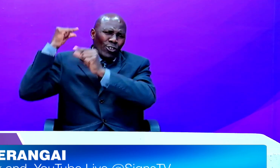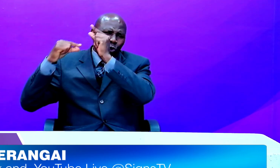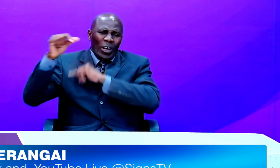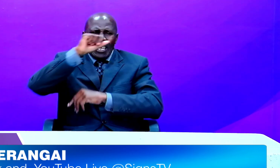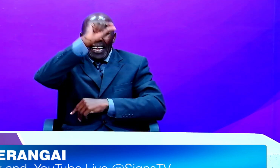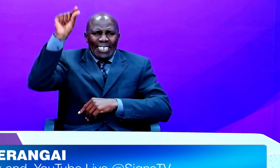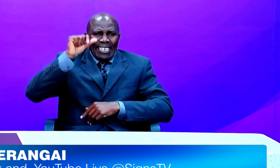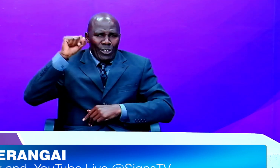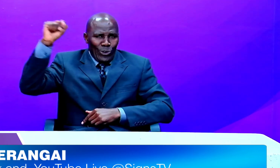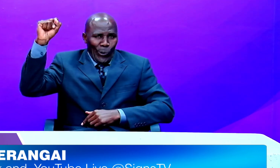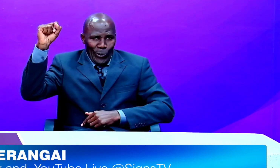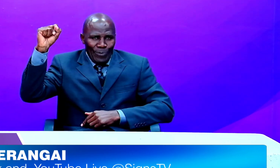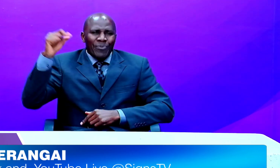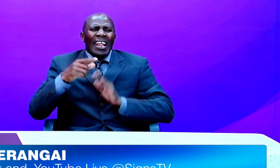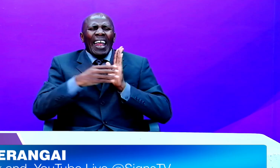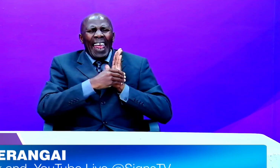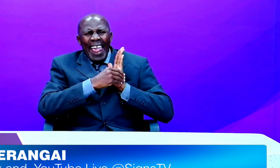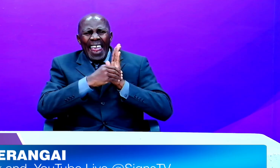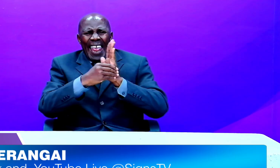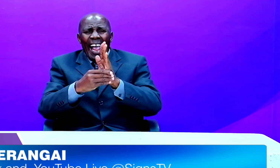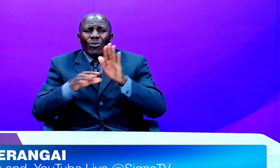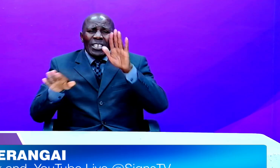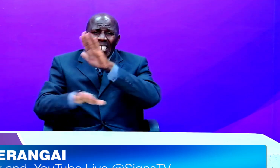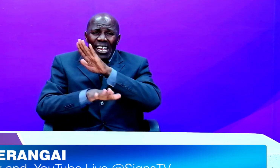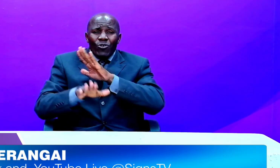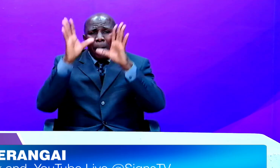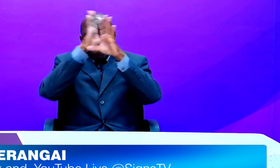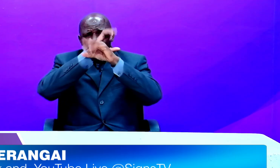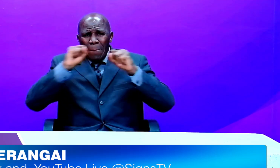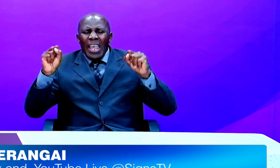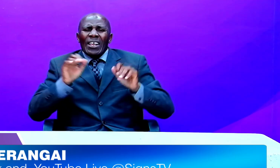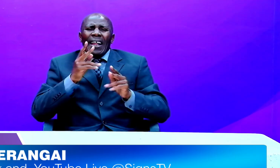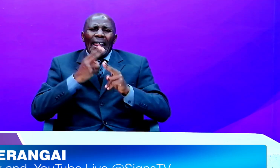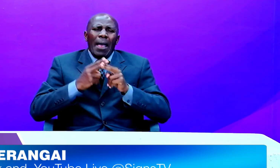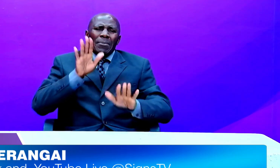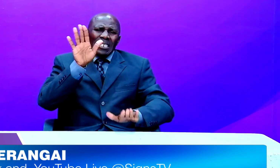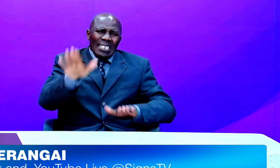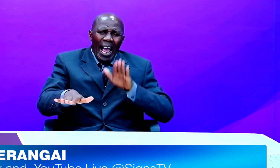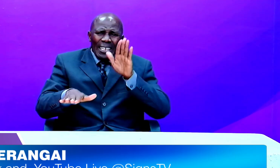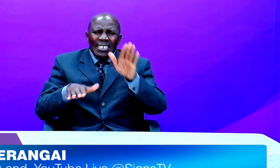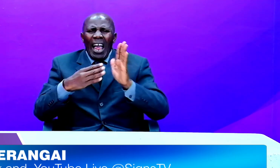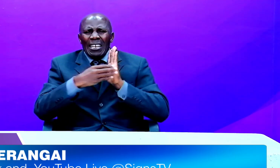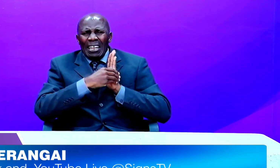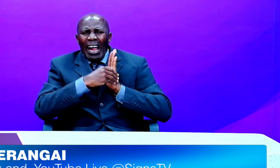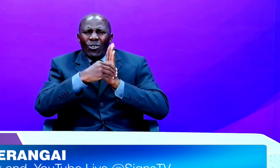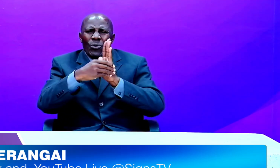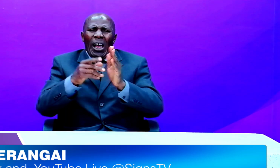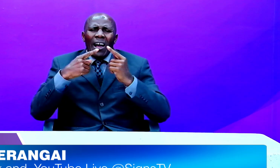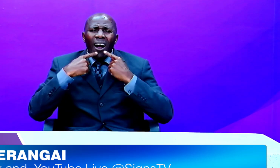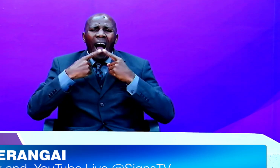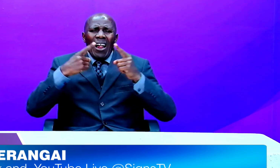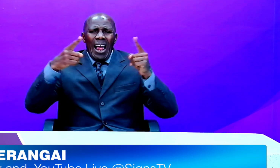conclave aimed at addressing concerns that are raised by Generation Z.